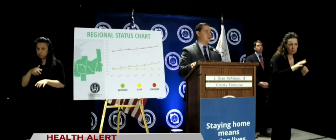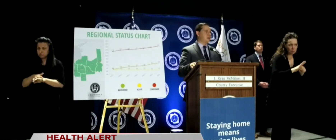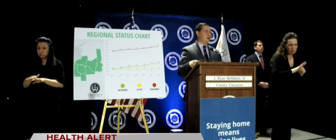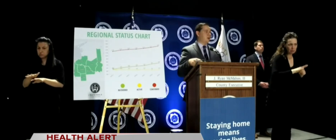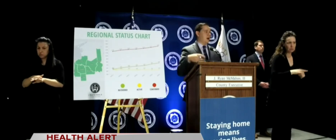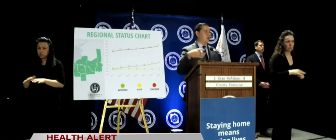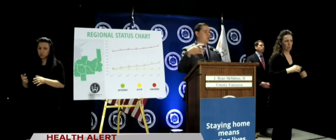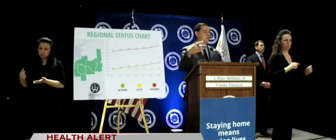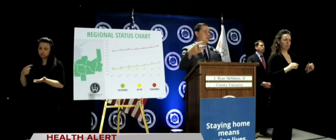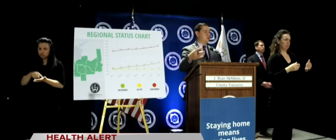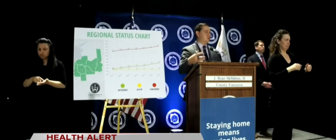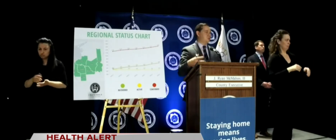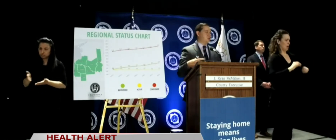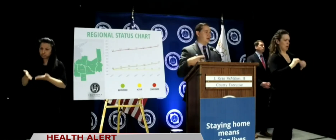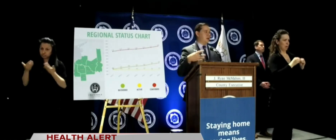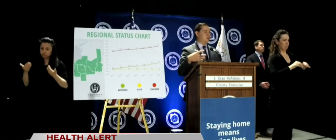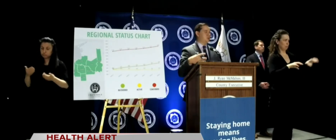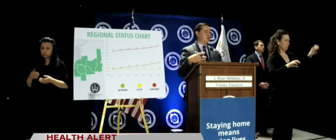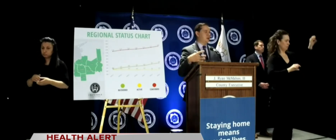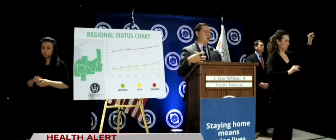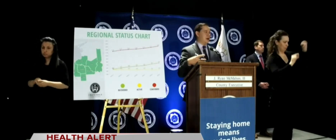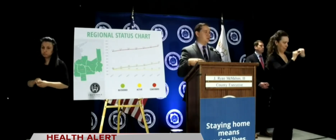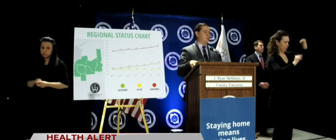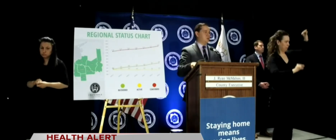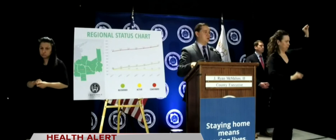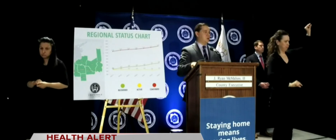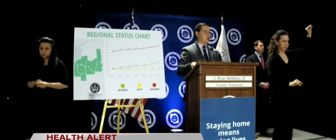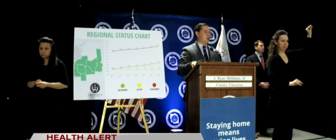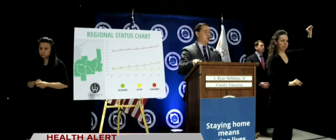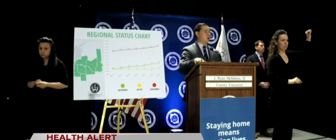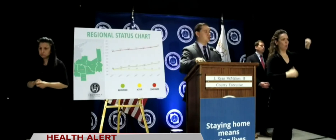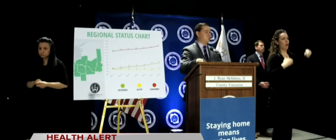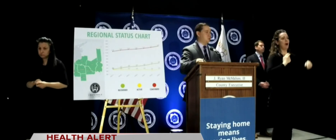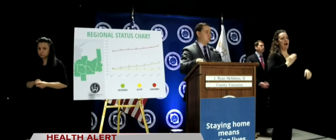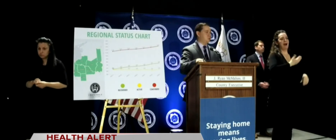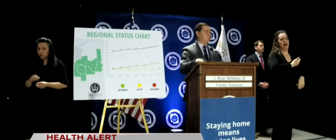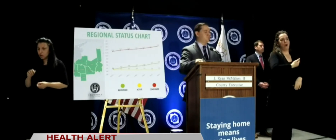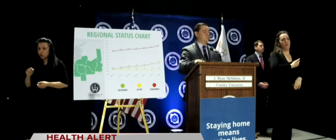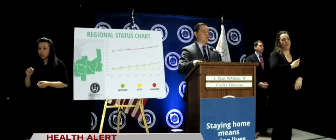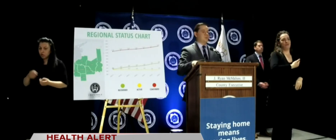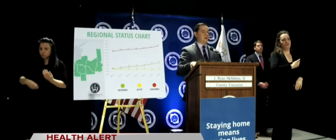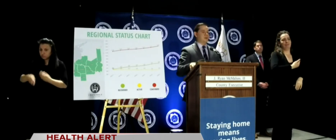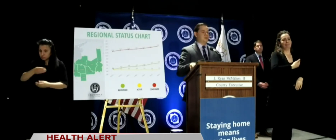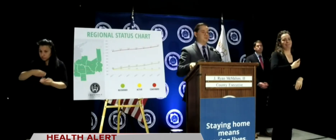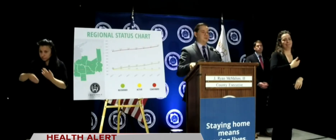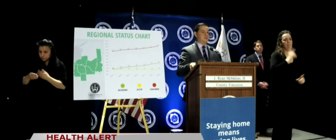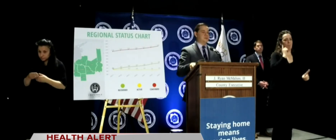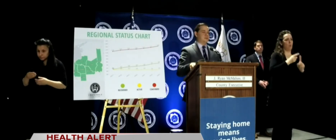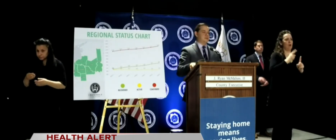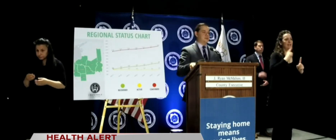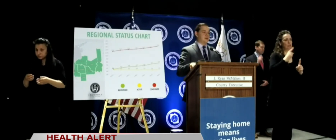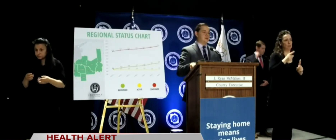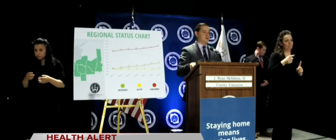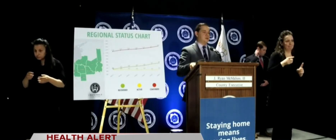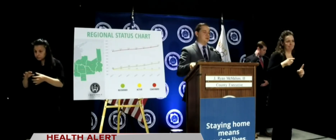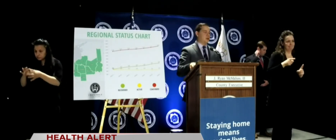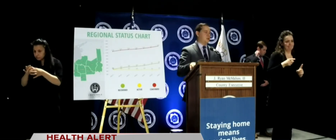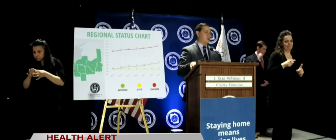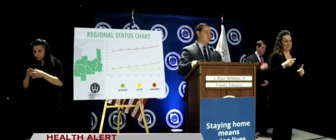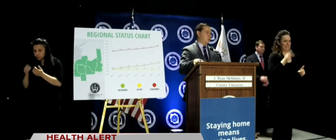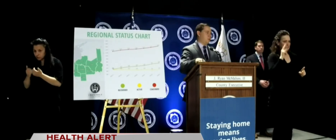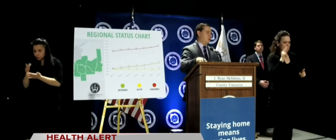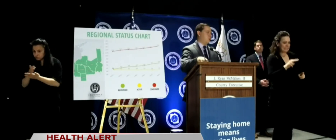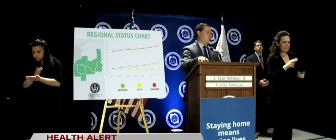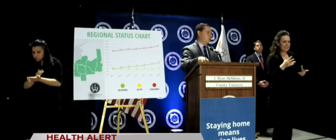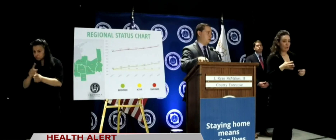guidelines on what they should do and how they should interact with customers. Many of these businesses, you're talking